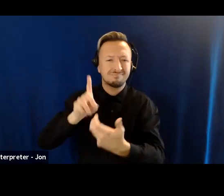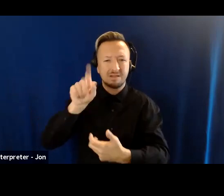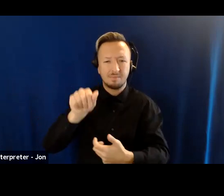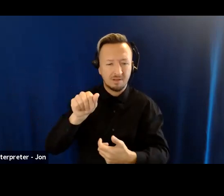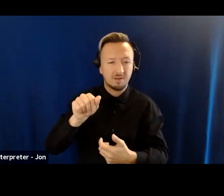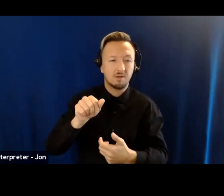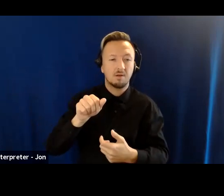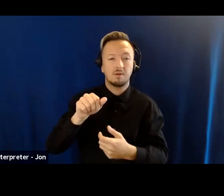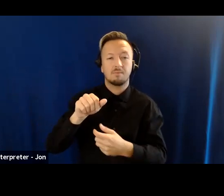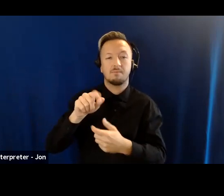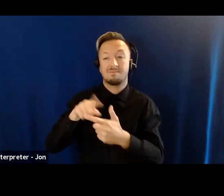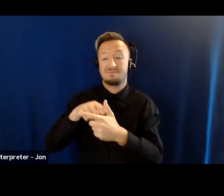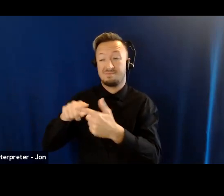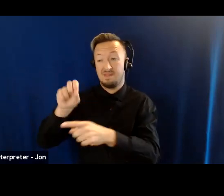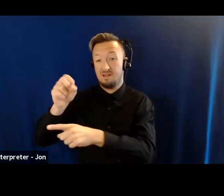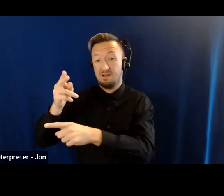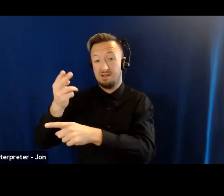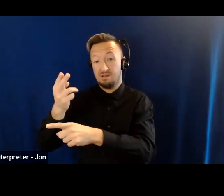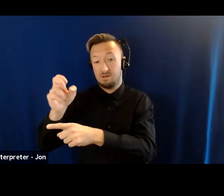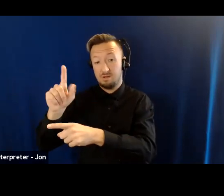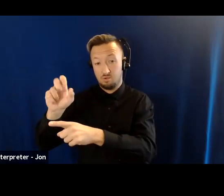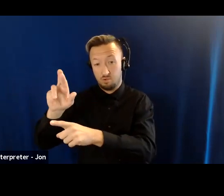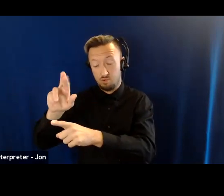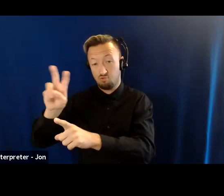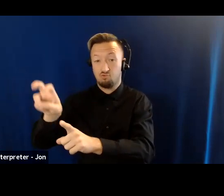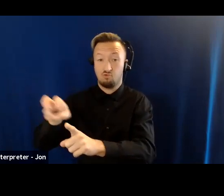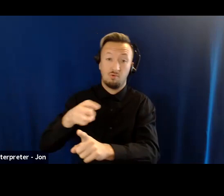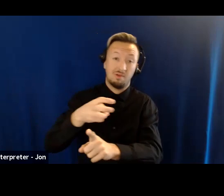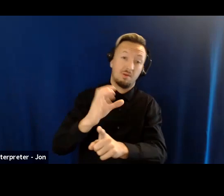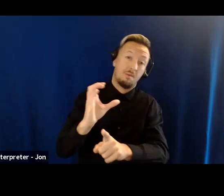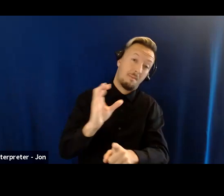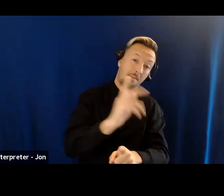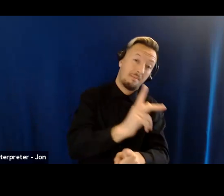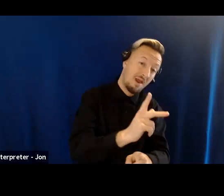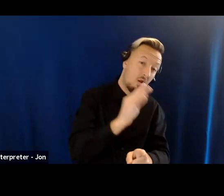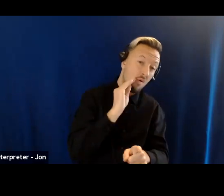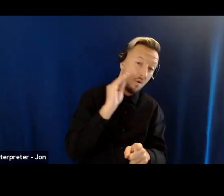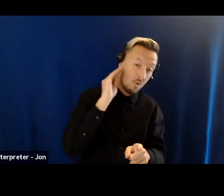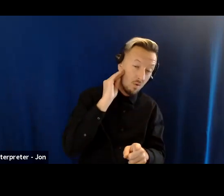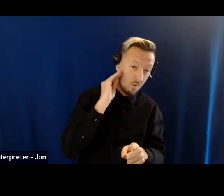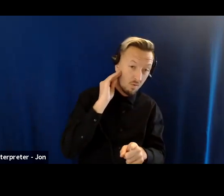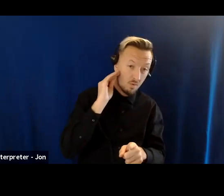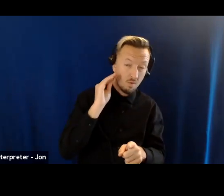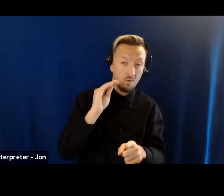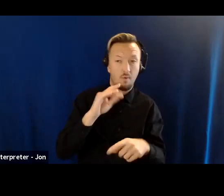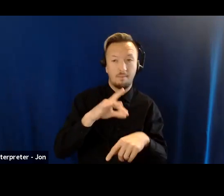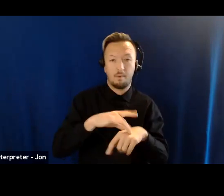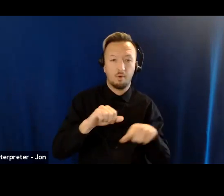back into people's homes when people are returning home from after a disaster, after a hurricane or an